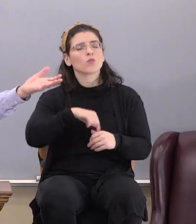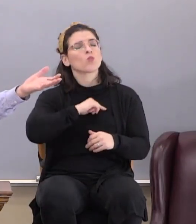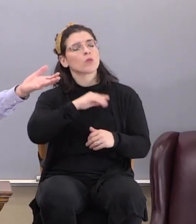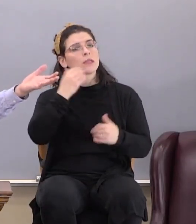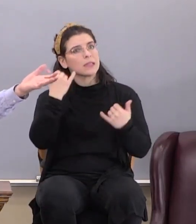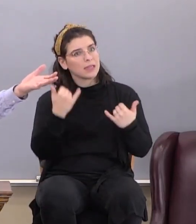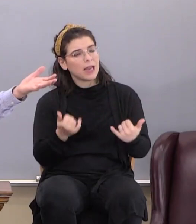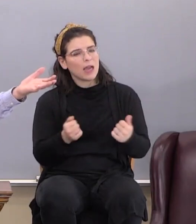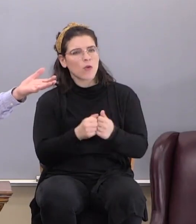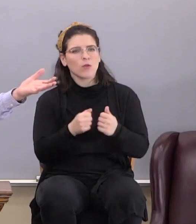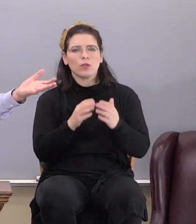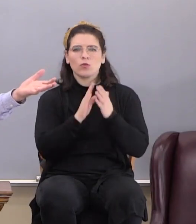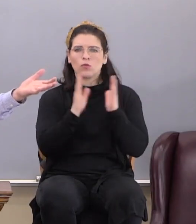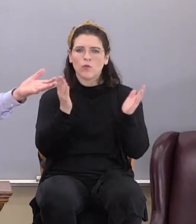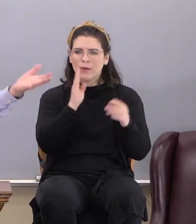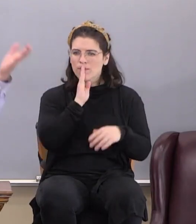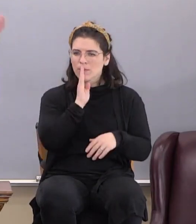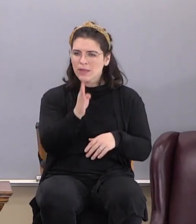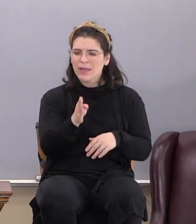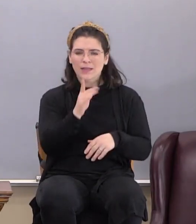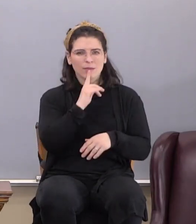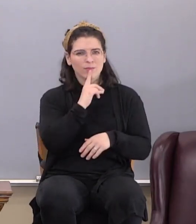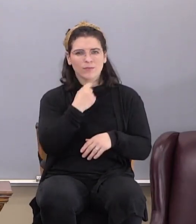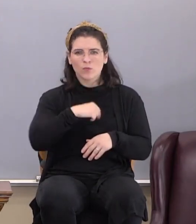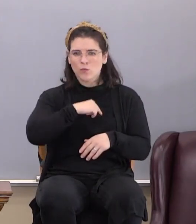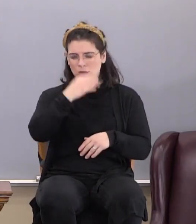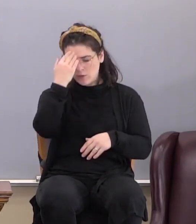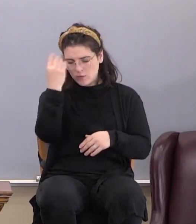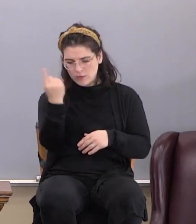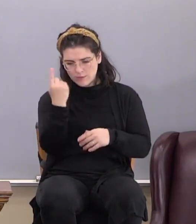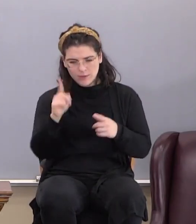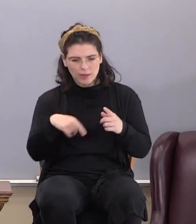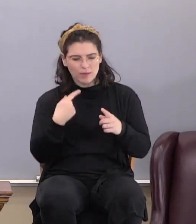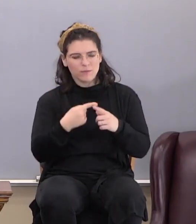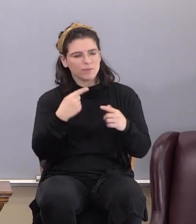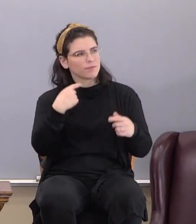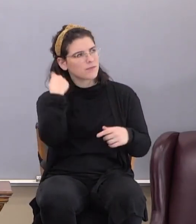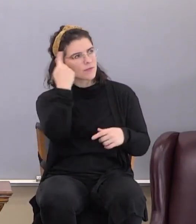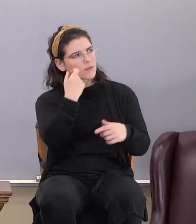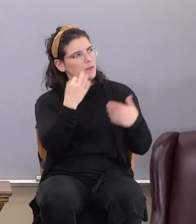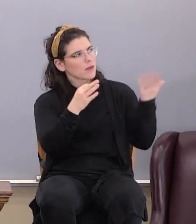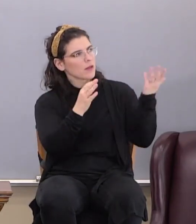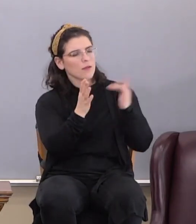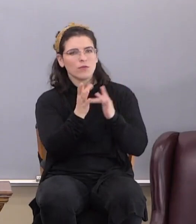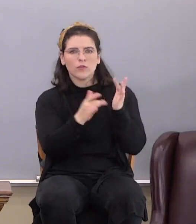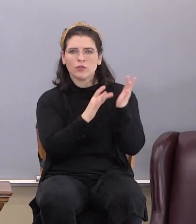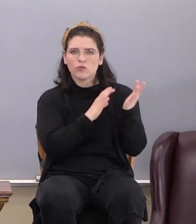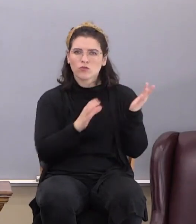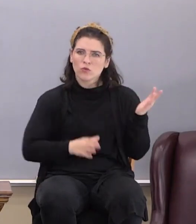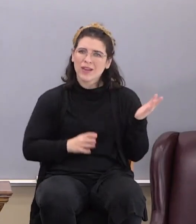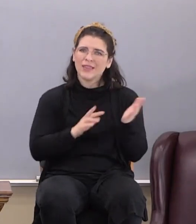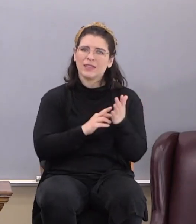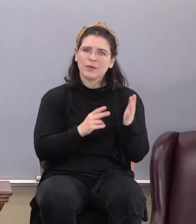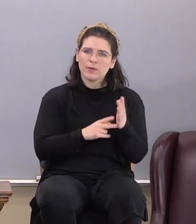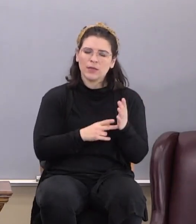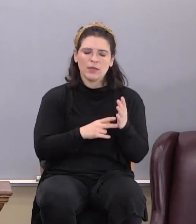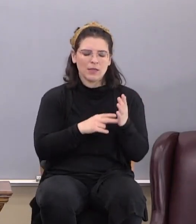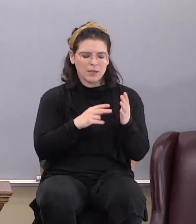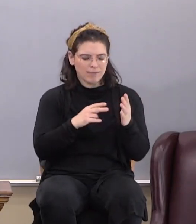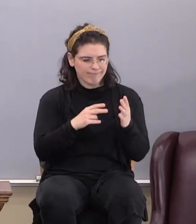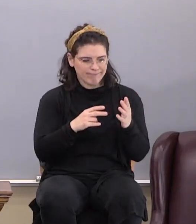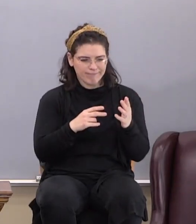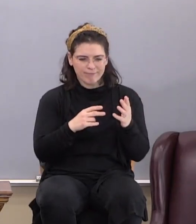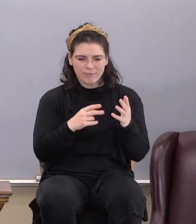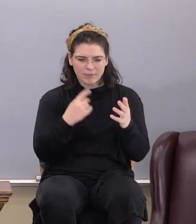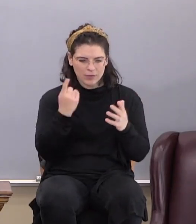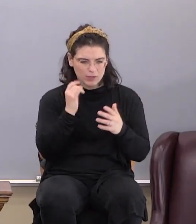now, with great plainness of speech, we know something about the face of Jesus. That is the purpose,